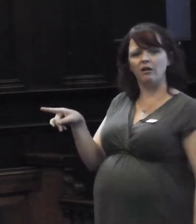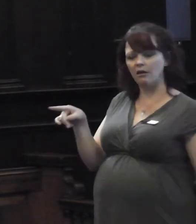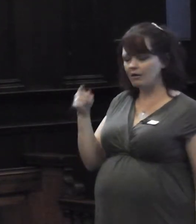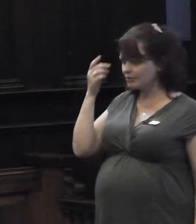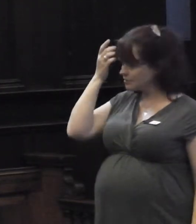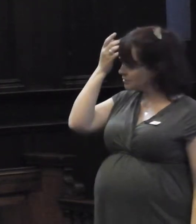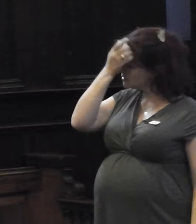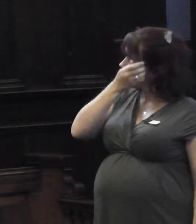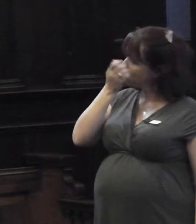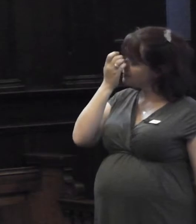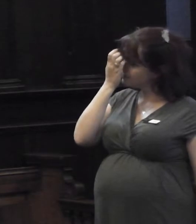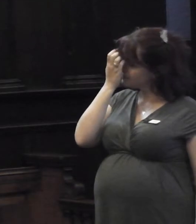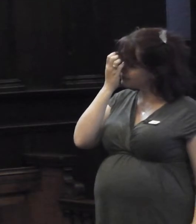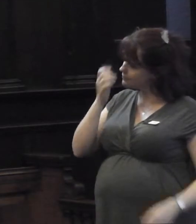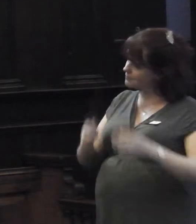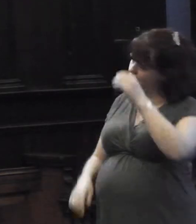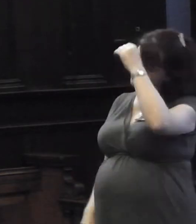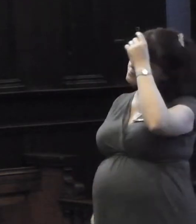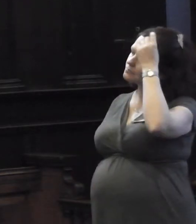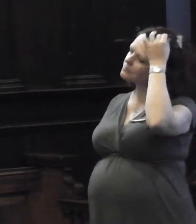avoids detection.